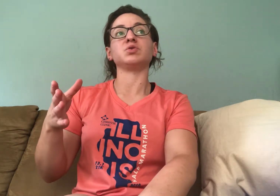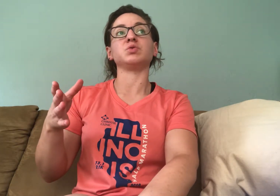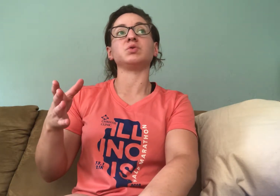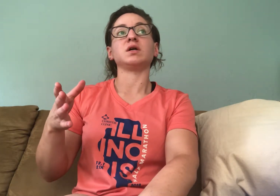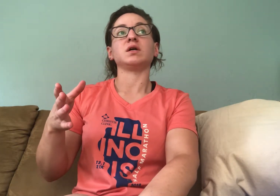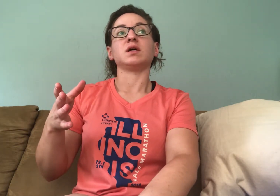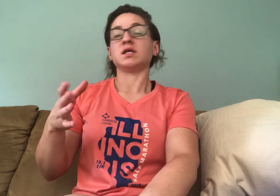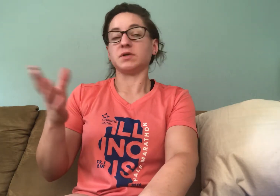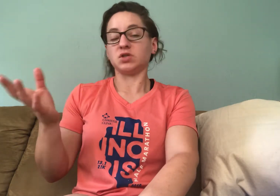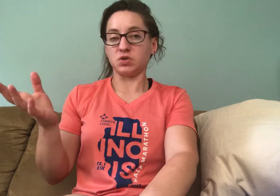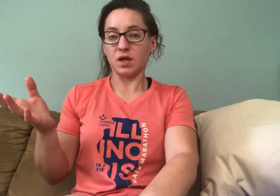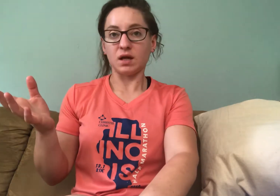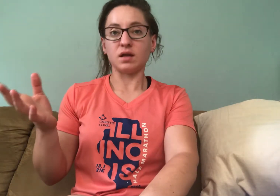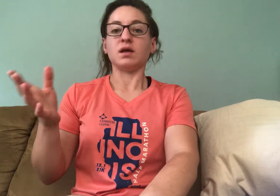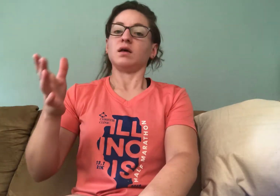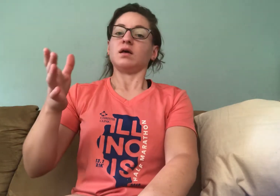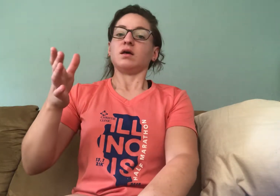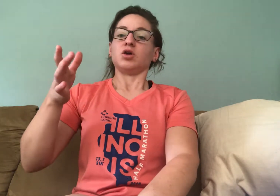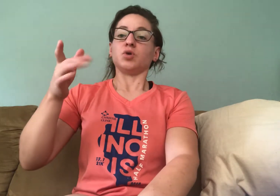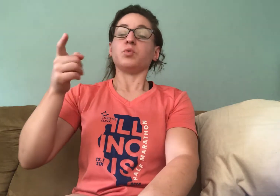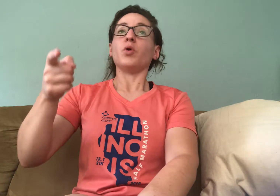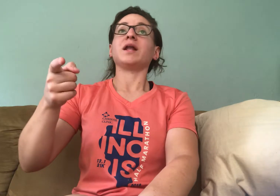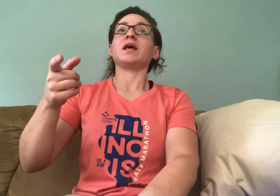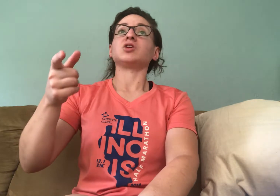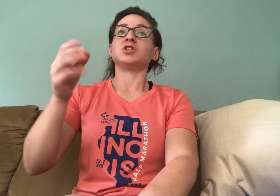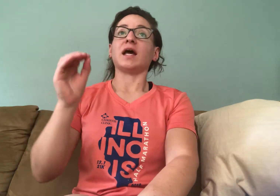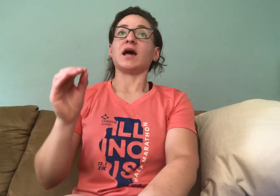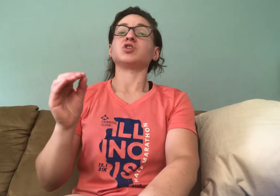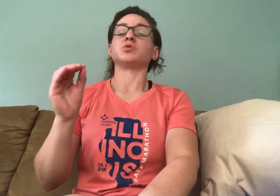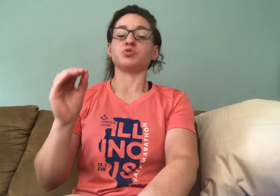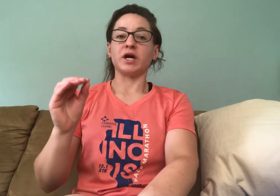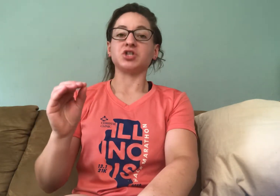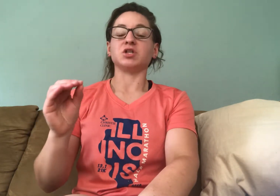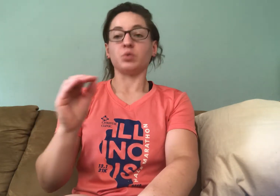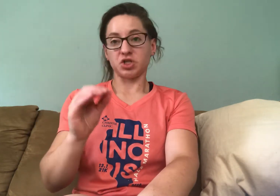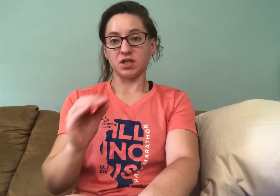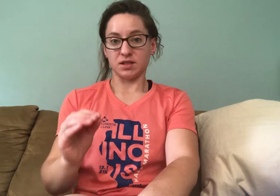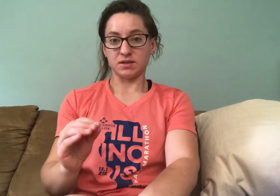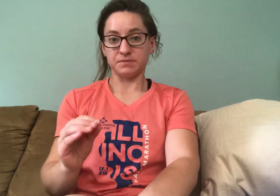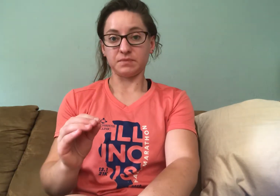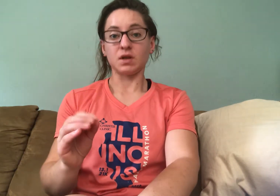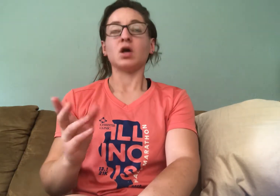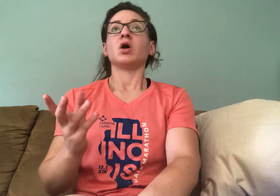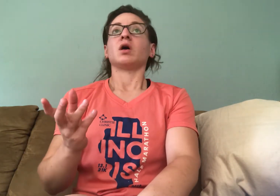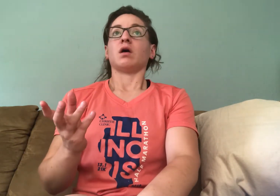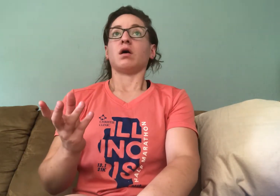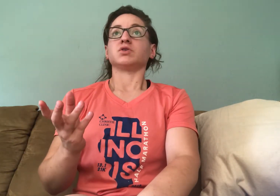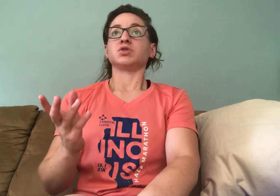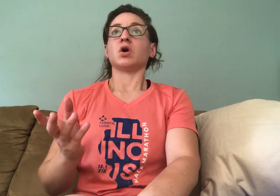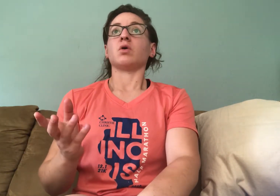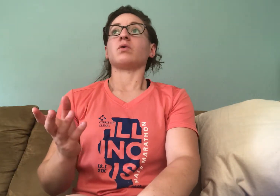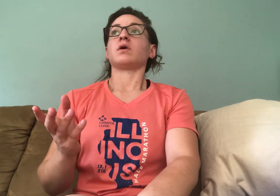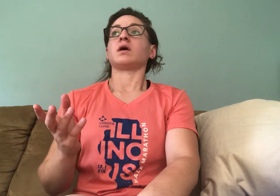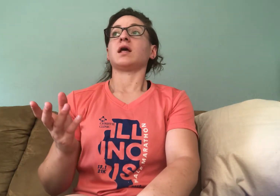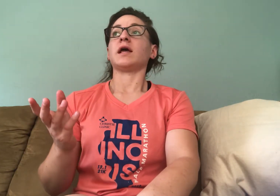to, as much as you can, you're pointing to the actual direction in which it is. So if